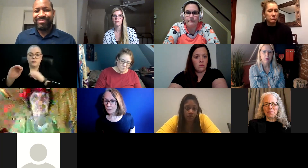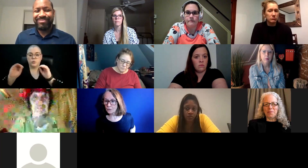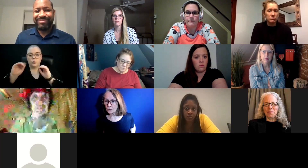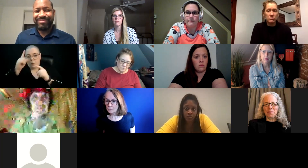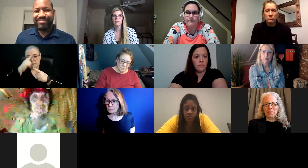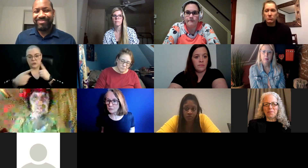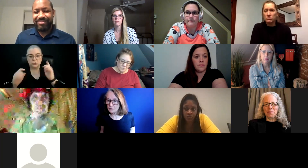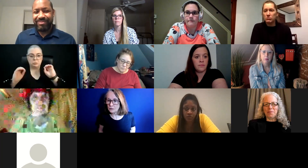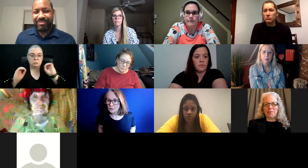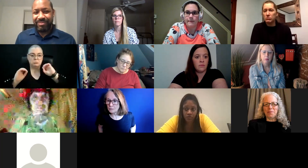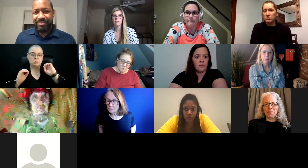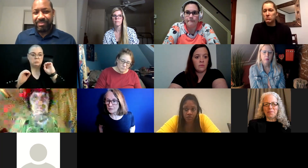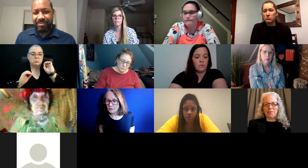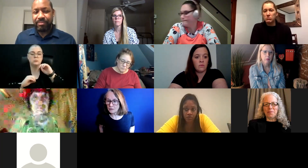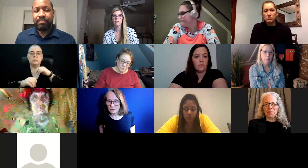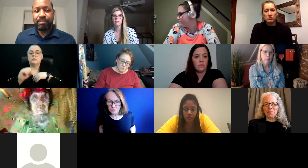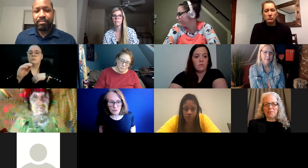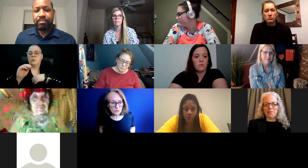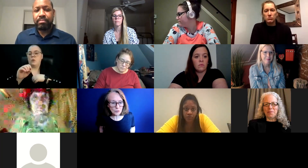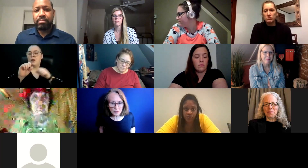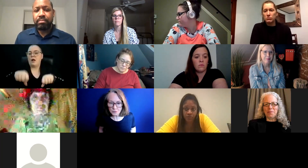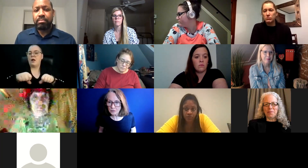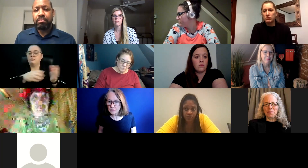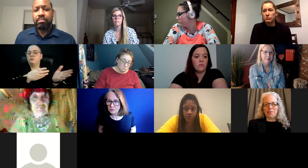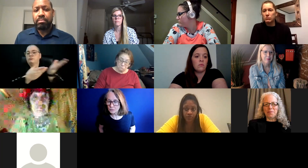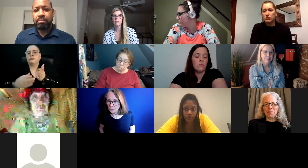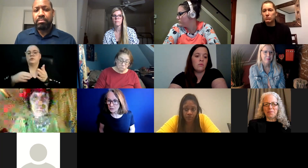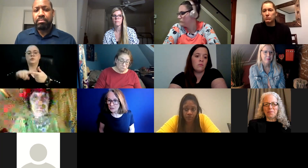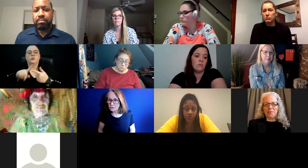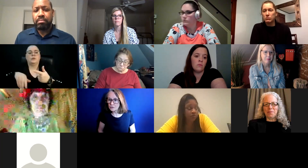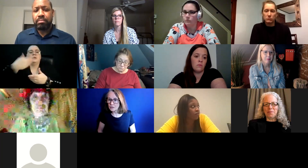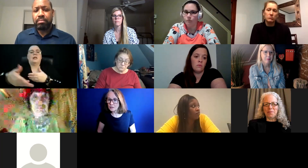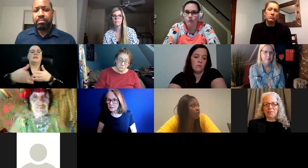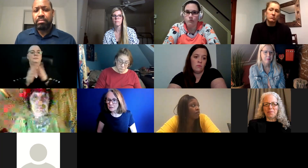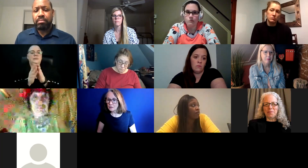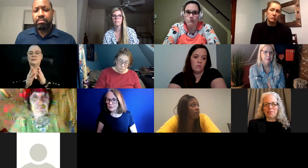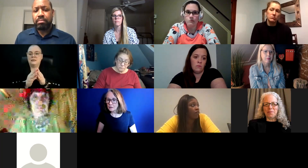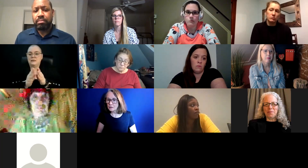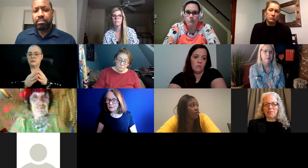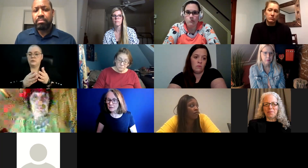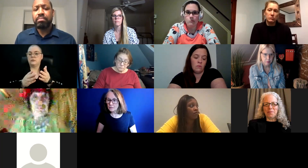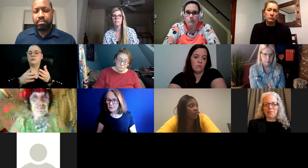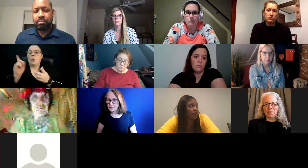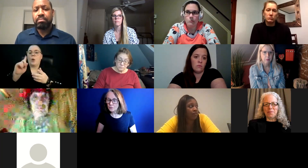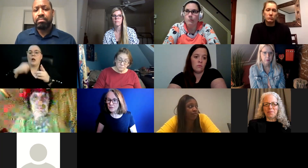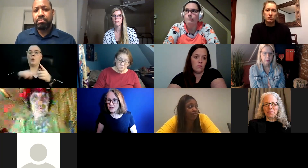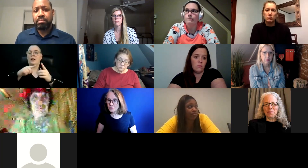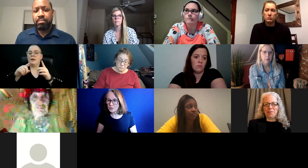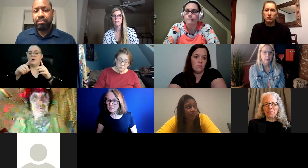Okay, so we'll, as long as nobody objects, we'll go ahead and do that. And we'll bring that to our next